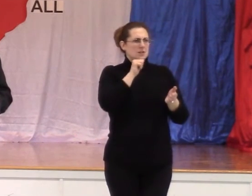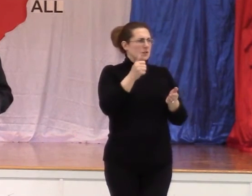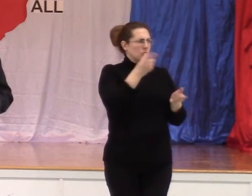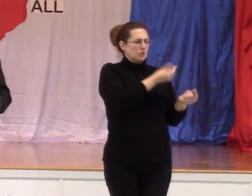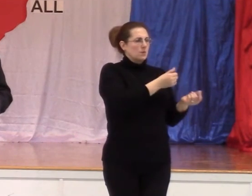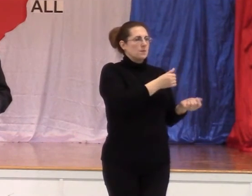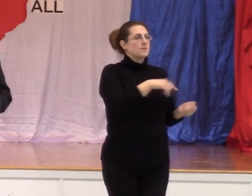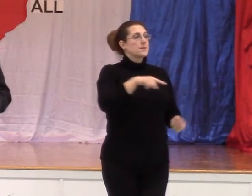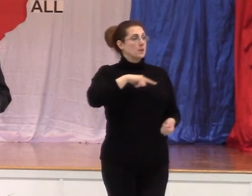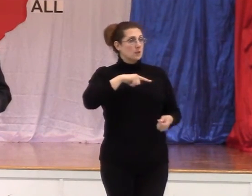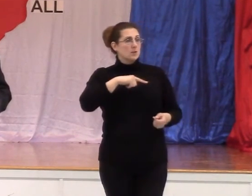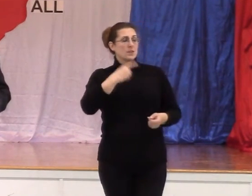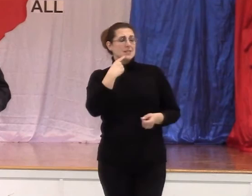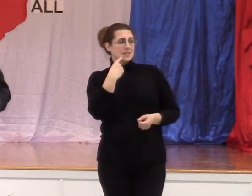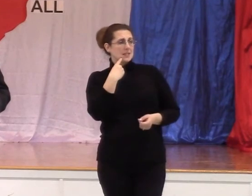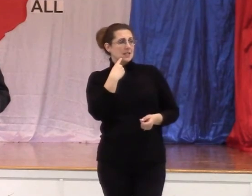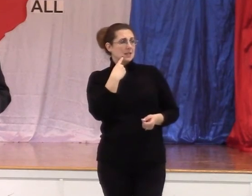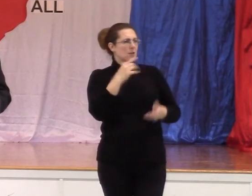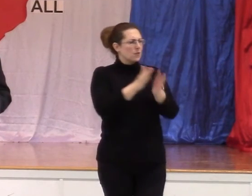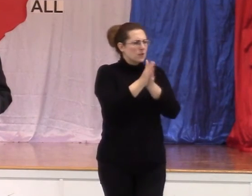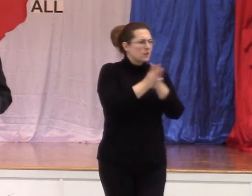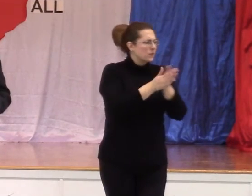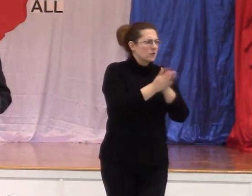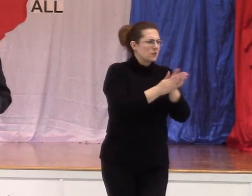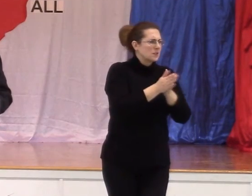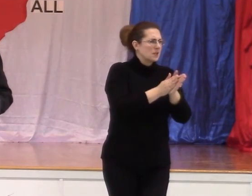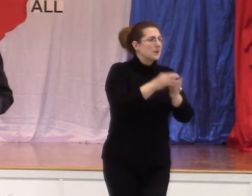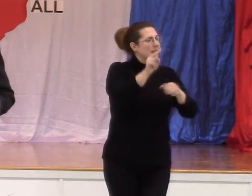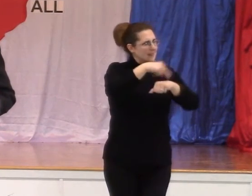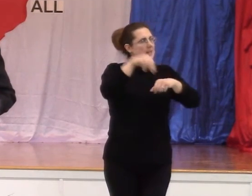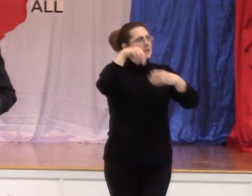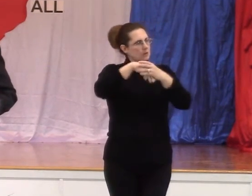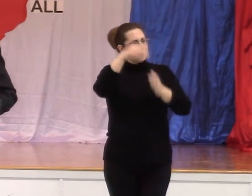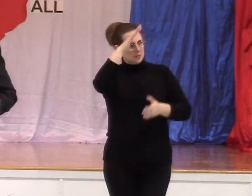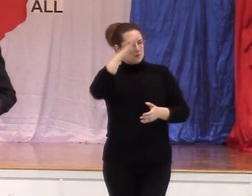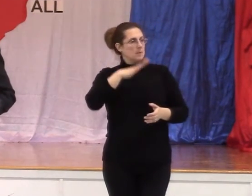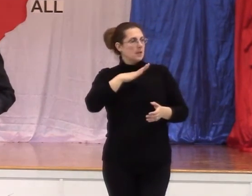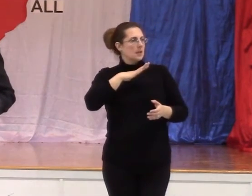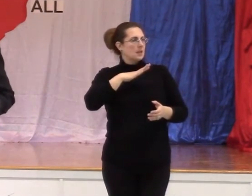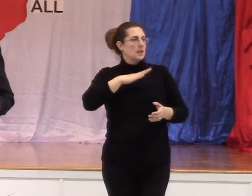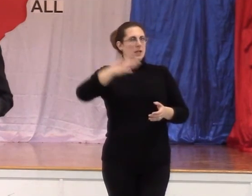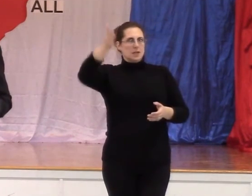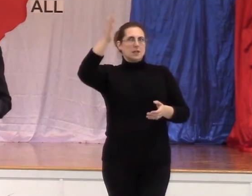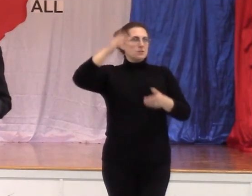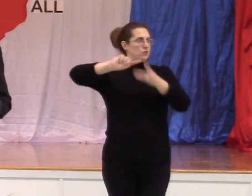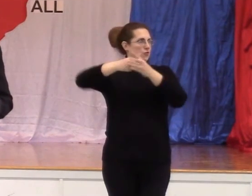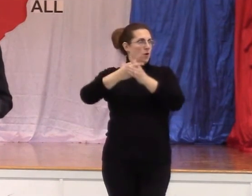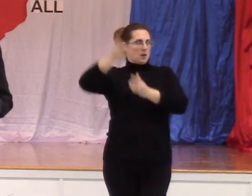All right, so Luther is addressing this enthusiasm that is natural in man. In fact, so natural it goes back to the fall.